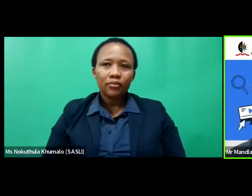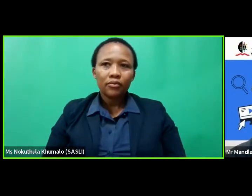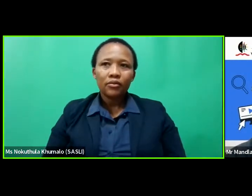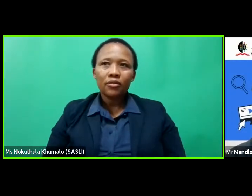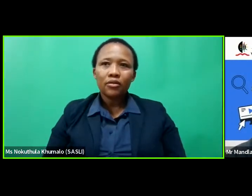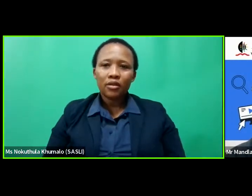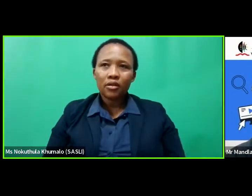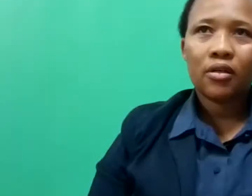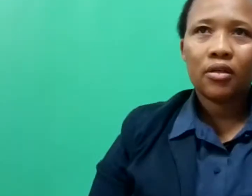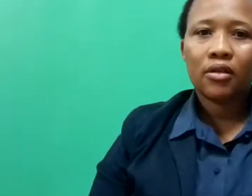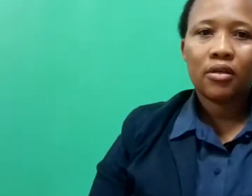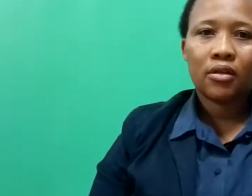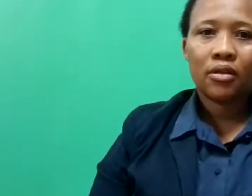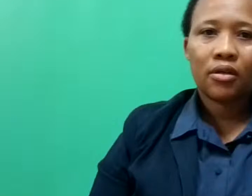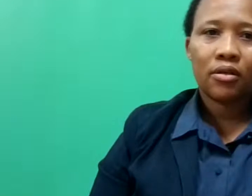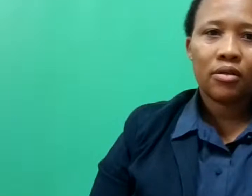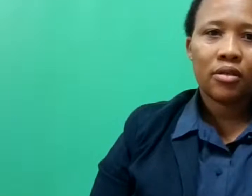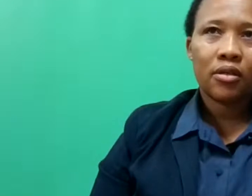Good morning, colleagues.